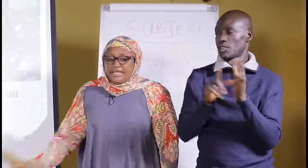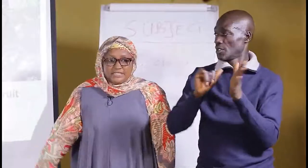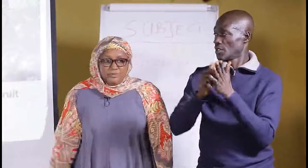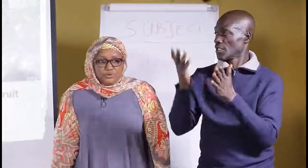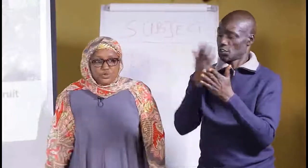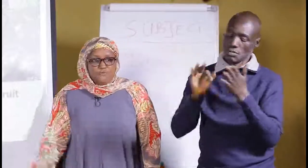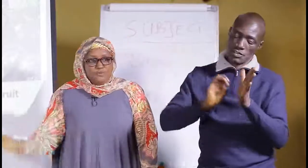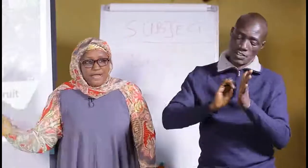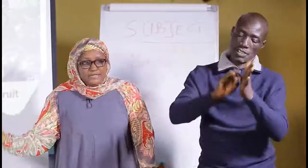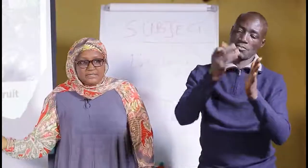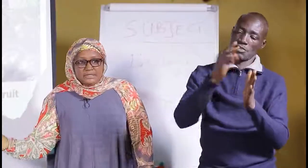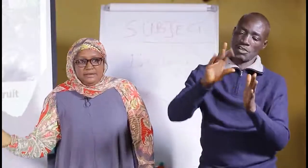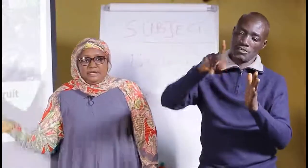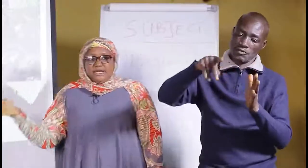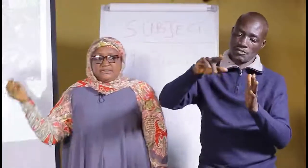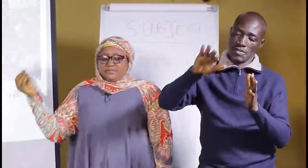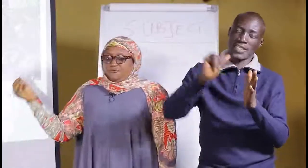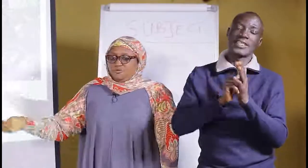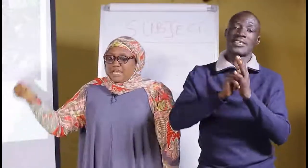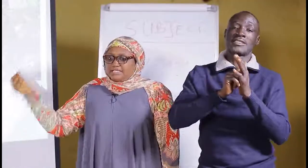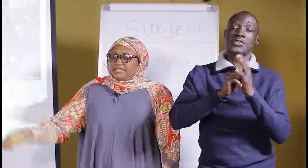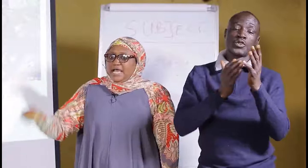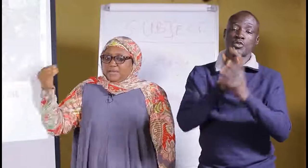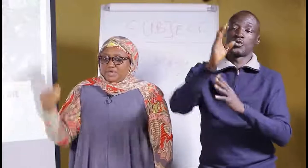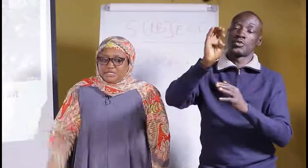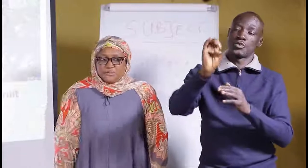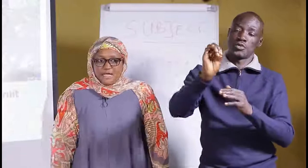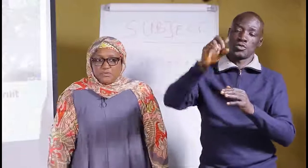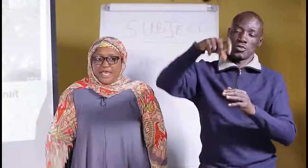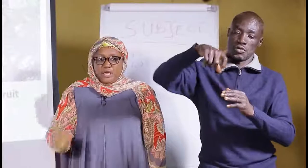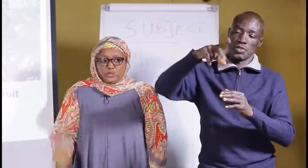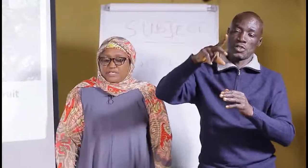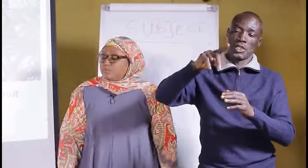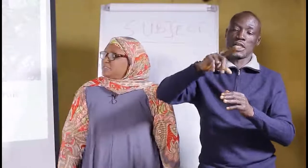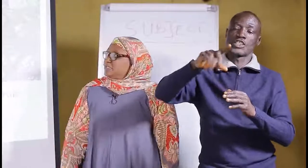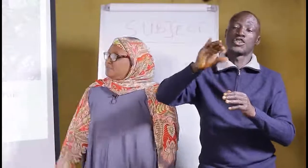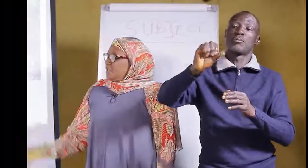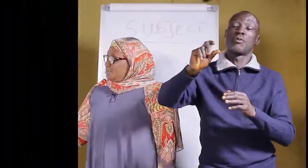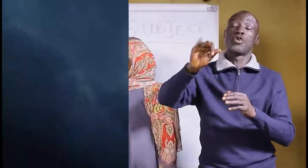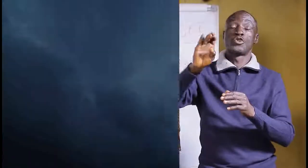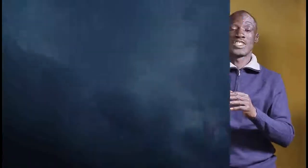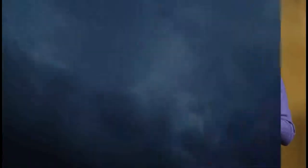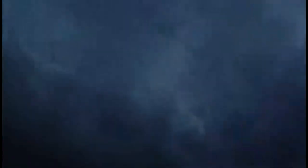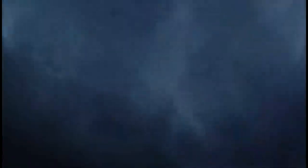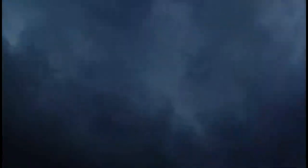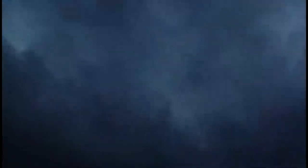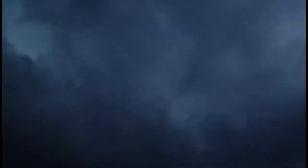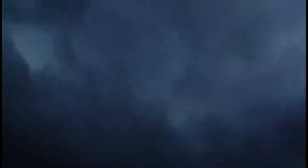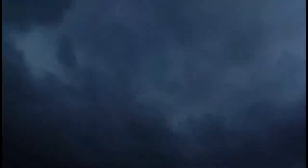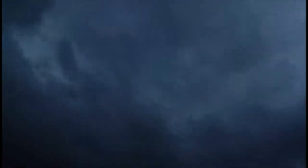these are the examples of plants that the fruit and seed are being dispersed by explosive mechanism.